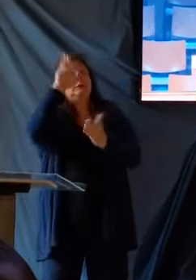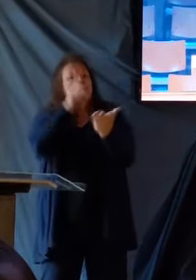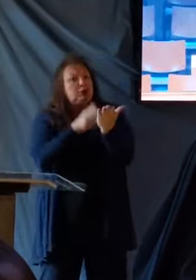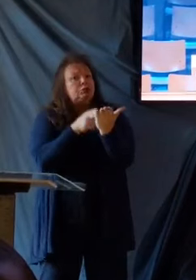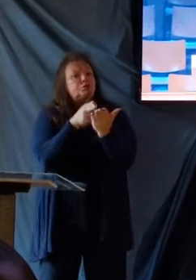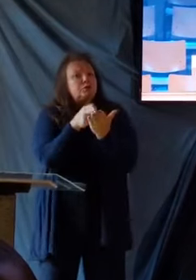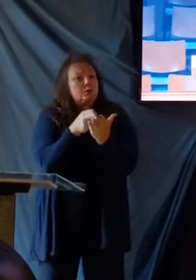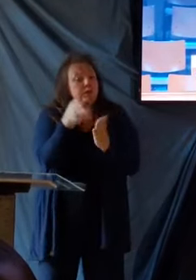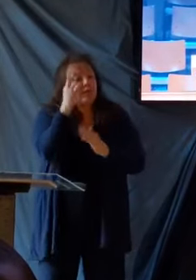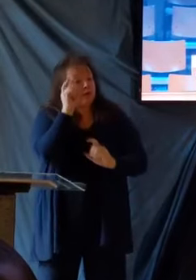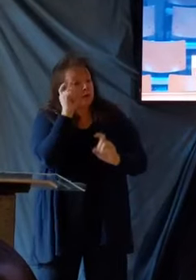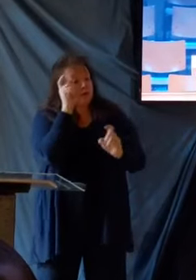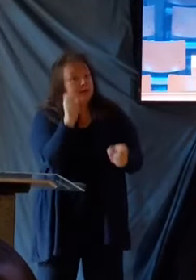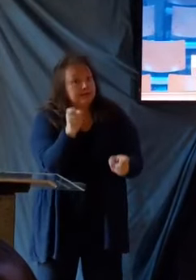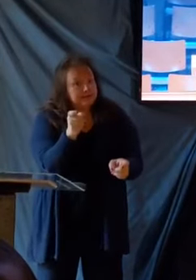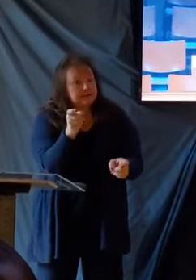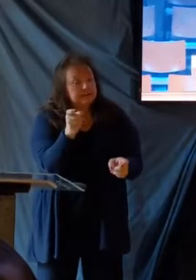that God gives